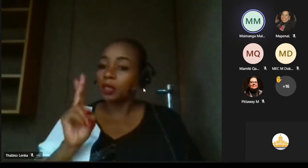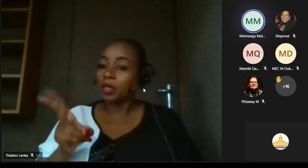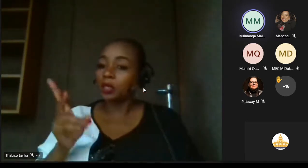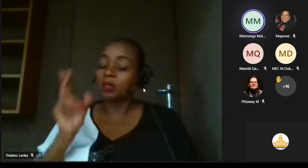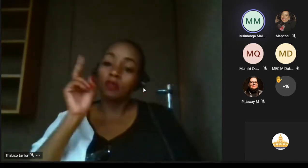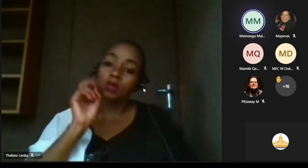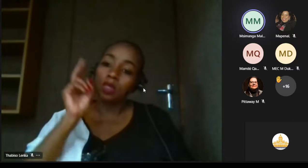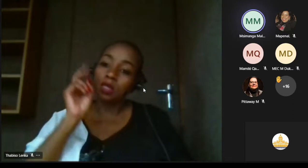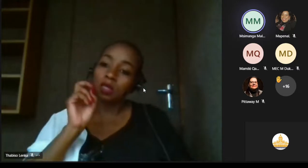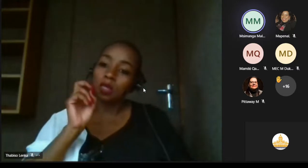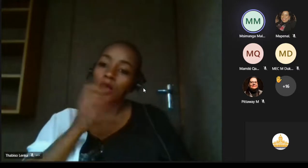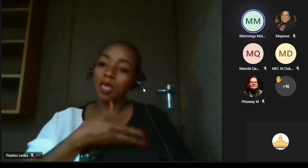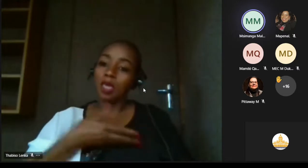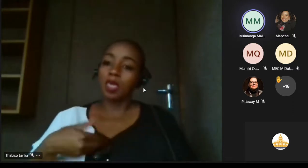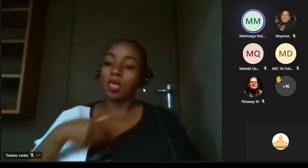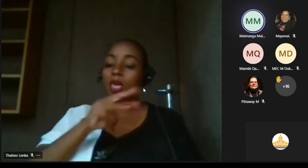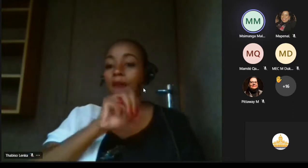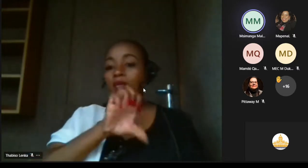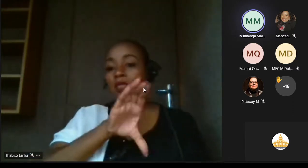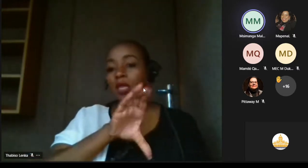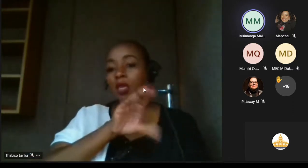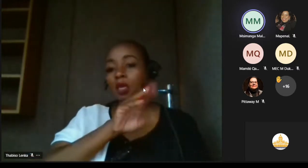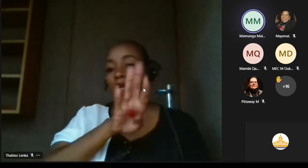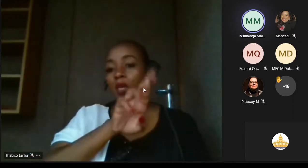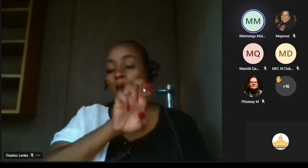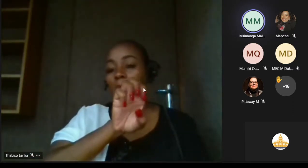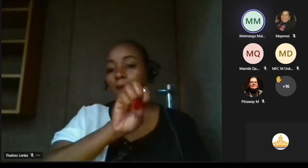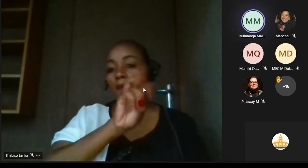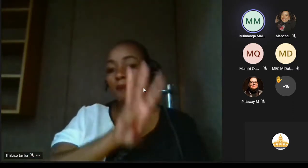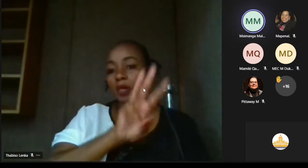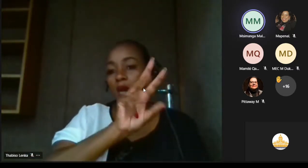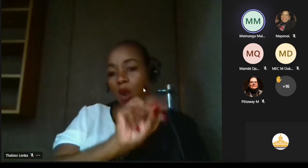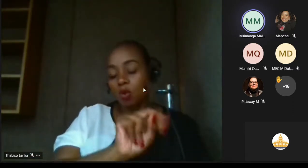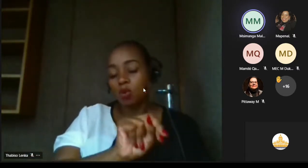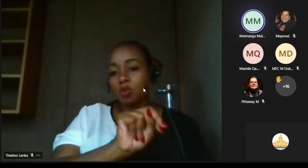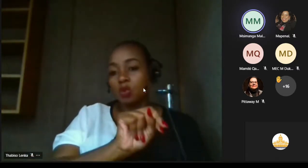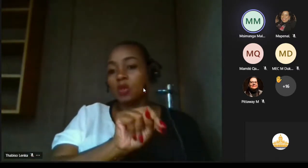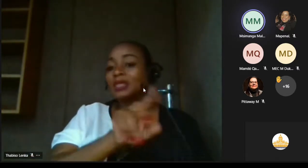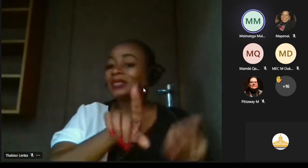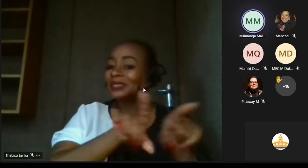honorable Brown MEC Brown a ntsa bo o bua jwalo ka